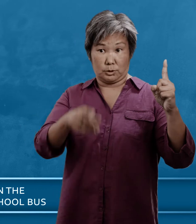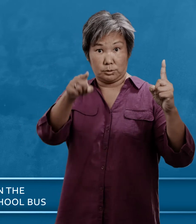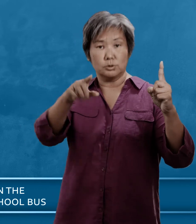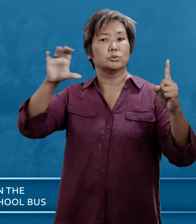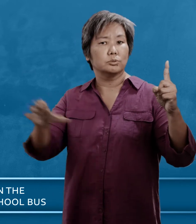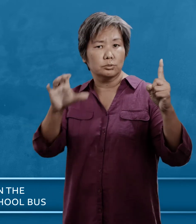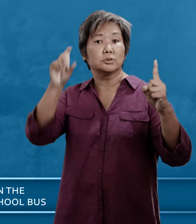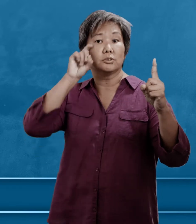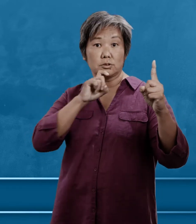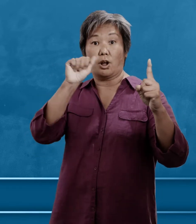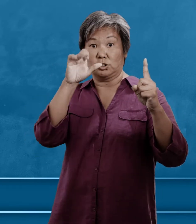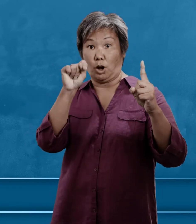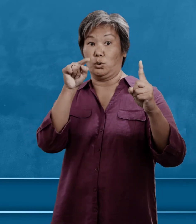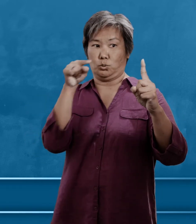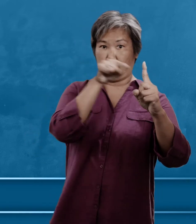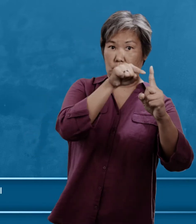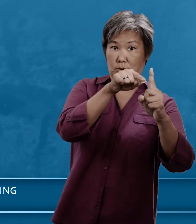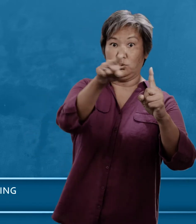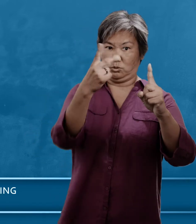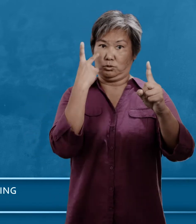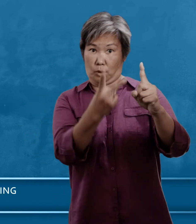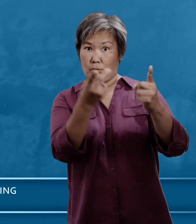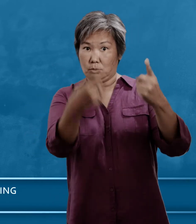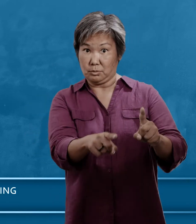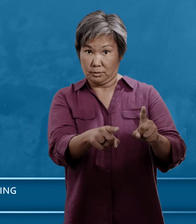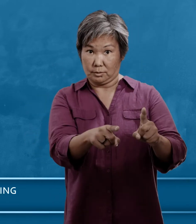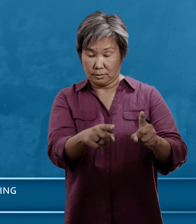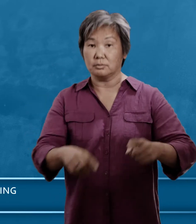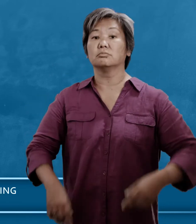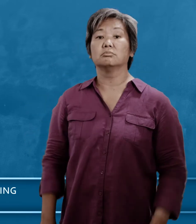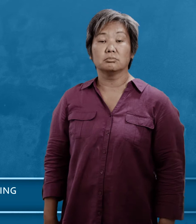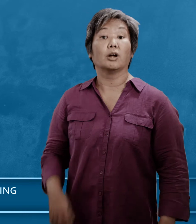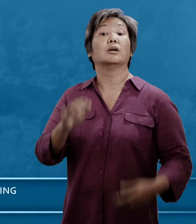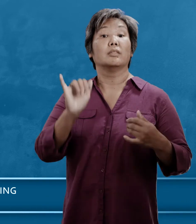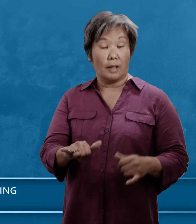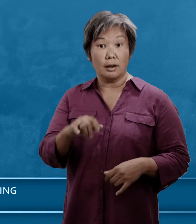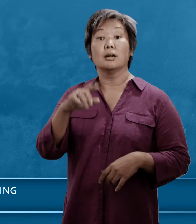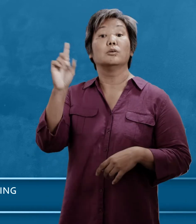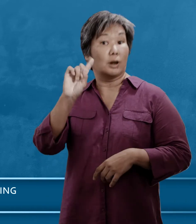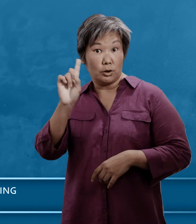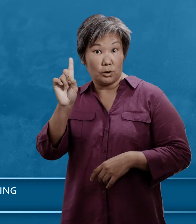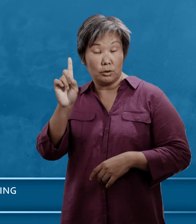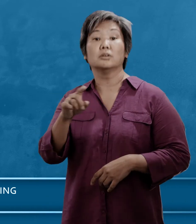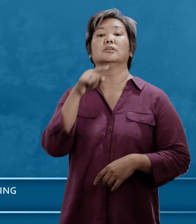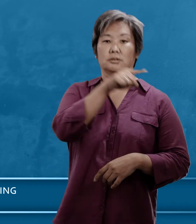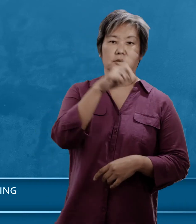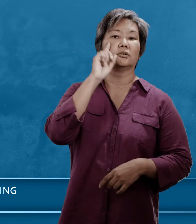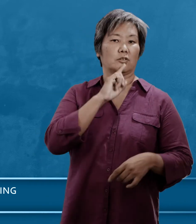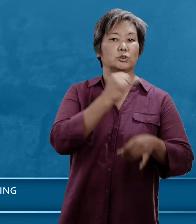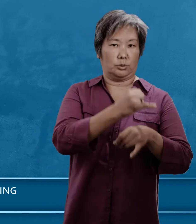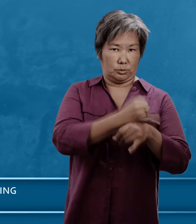school grounds, or on the school bus, or a sexual encounter involving a staff member and a student.